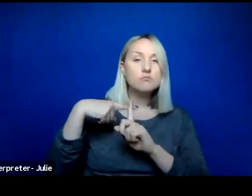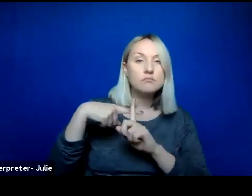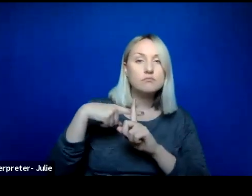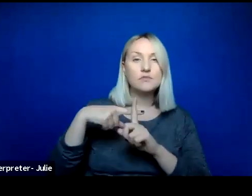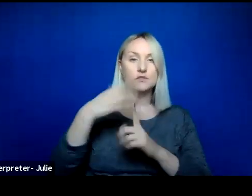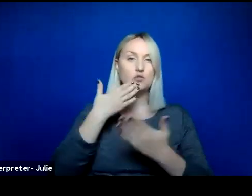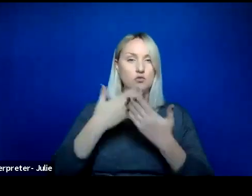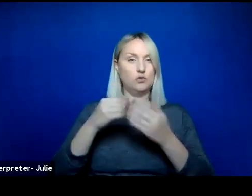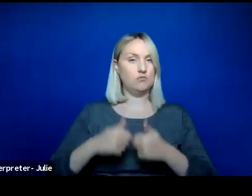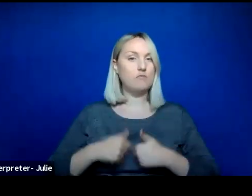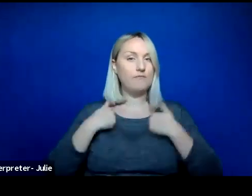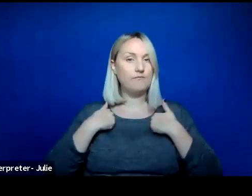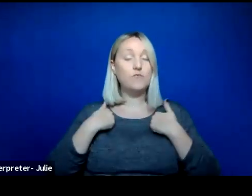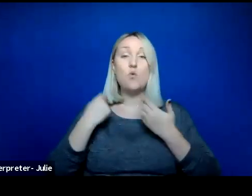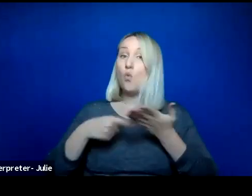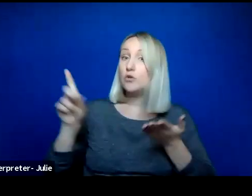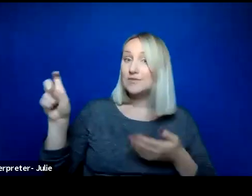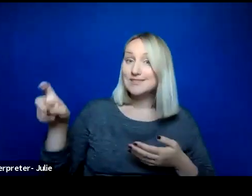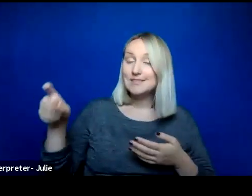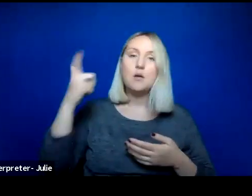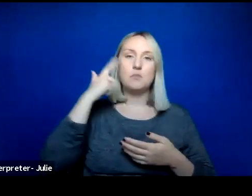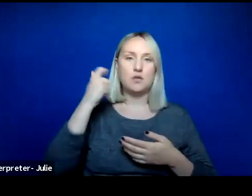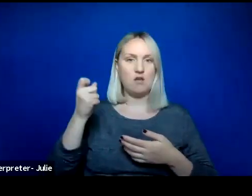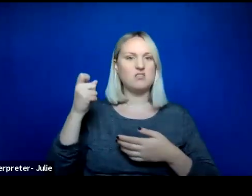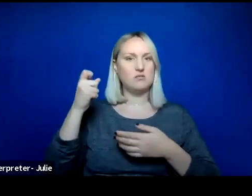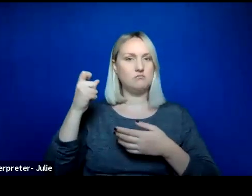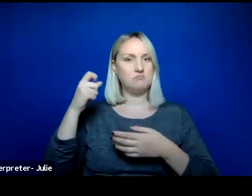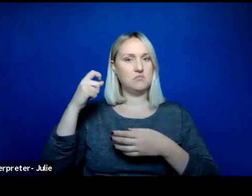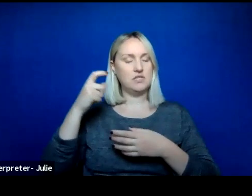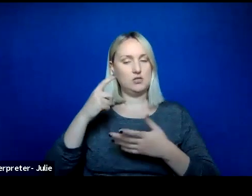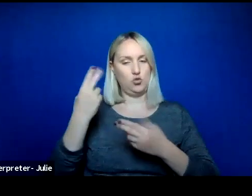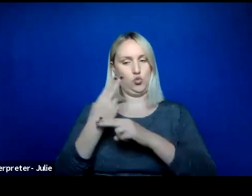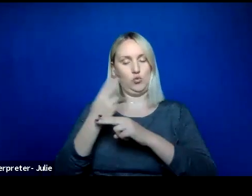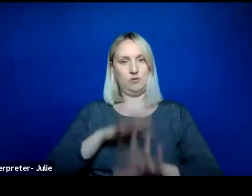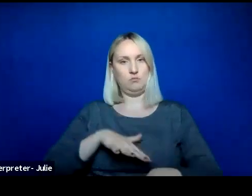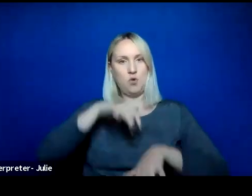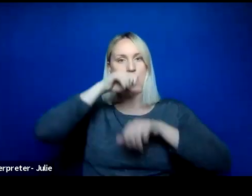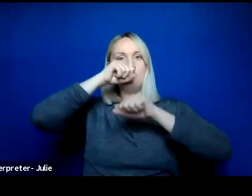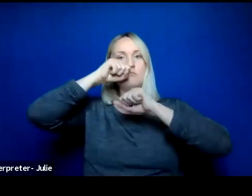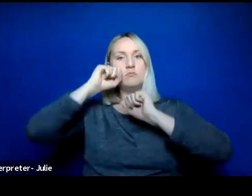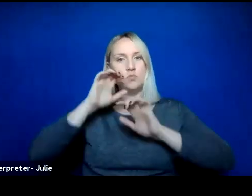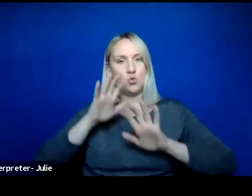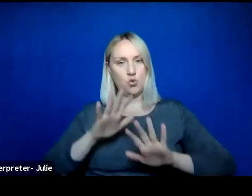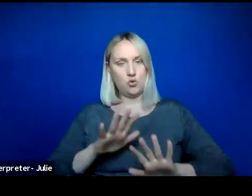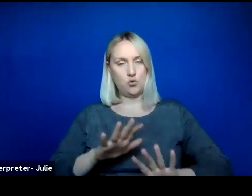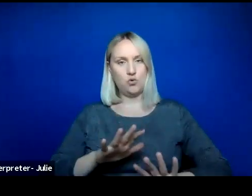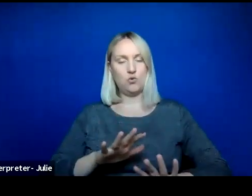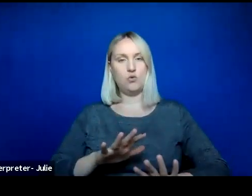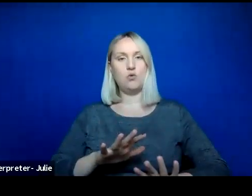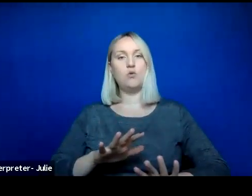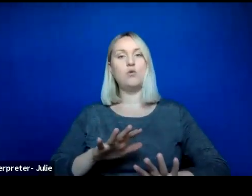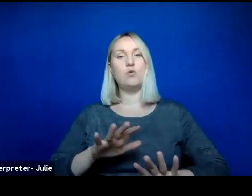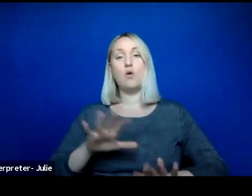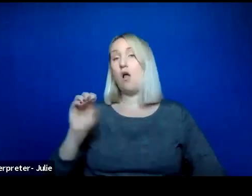positive, what you need, because it's coming in from the breath anyway, right? The oxygen you need